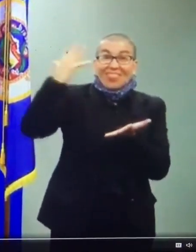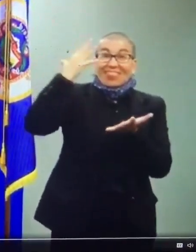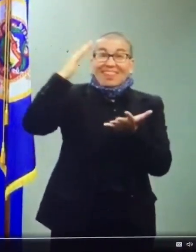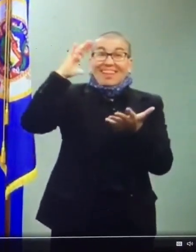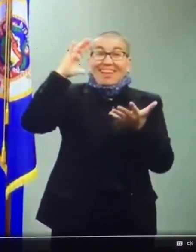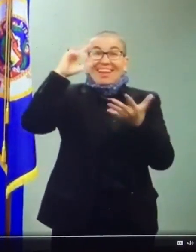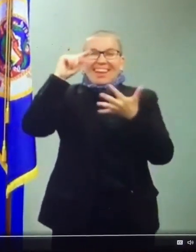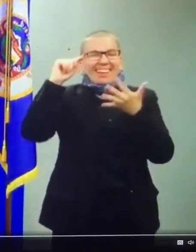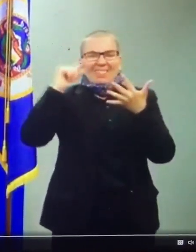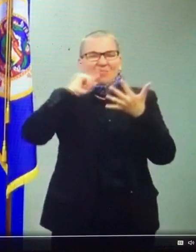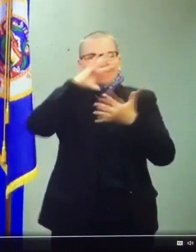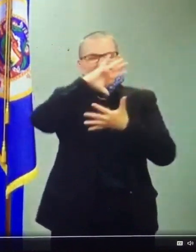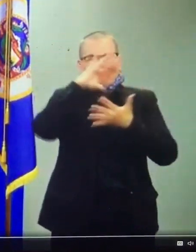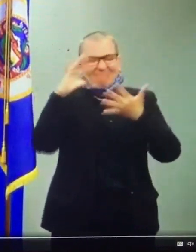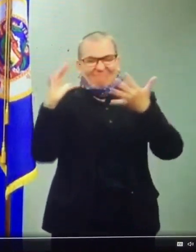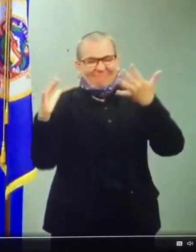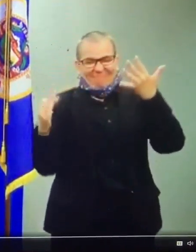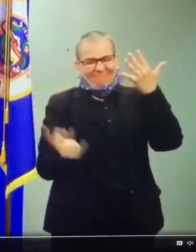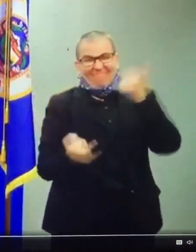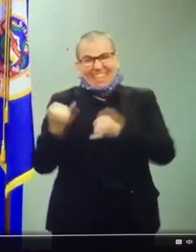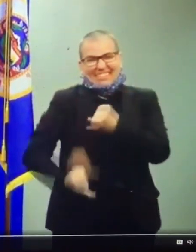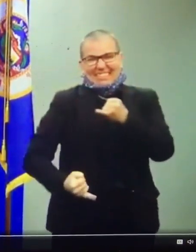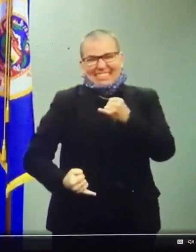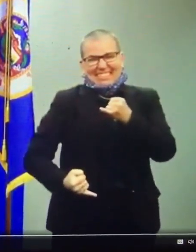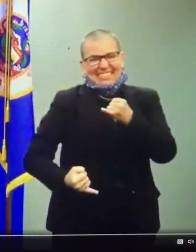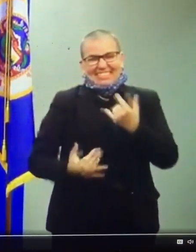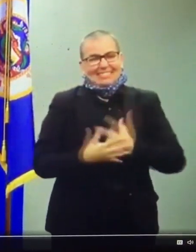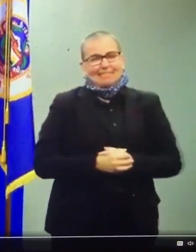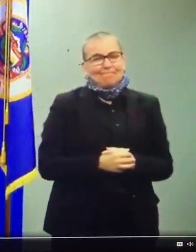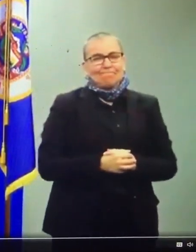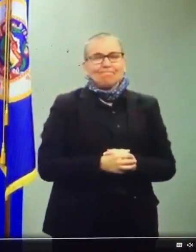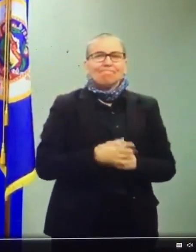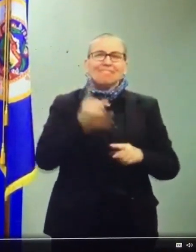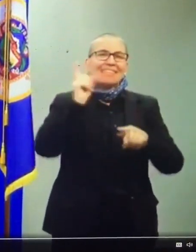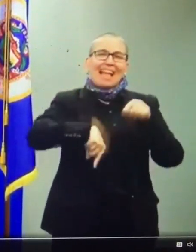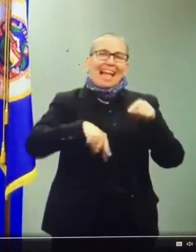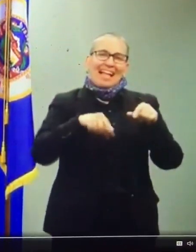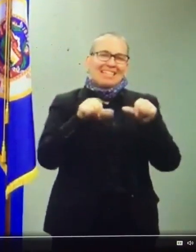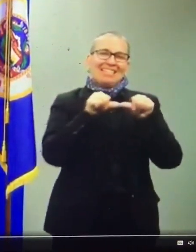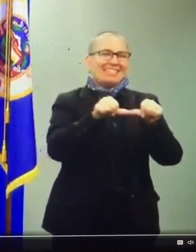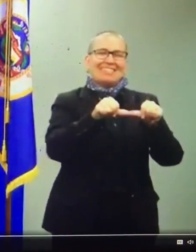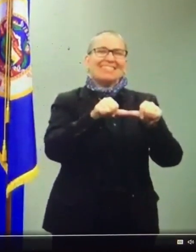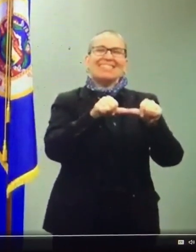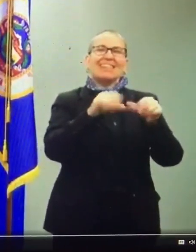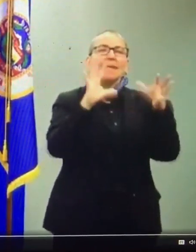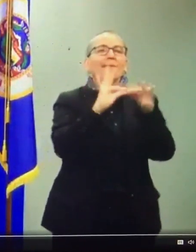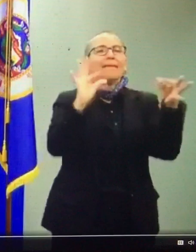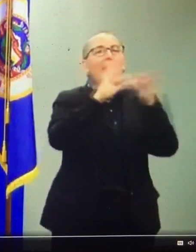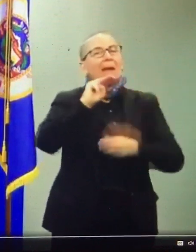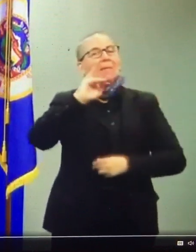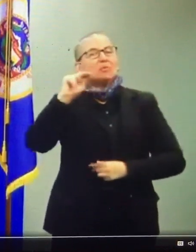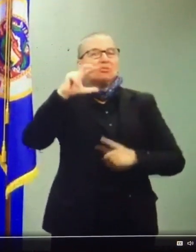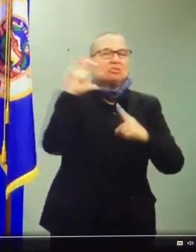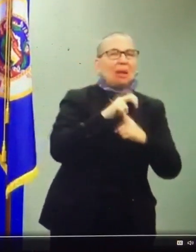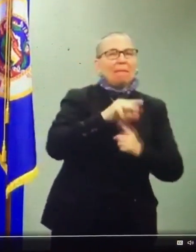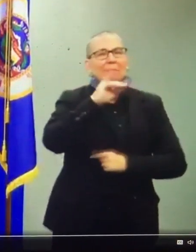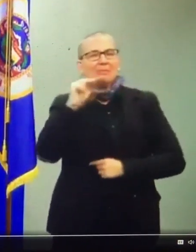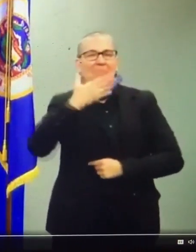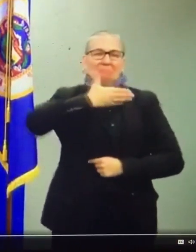cannot continue to say you're a great place to live if your neighbor, because of the color of their skin, doesn't have that same opportunity.